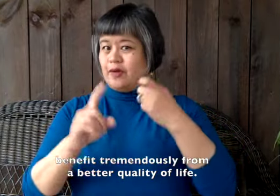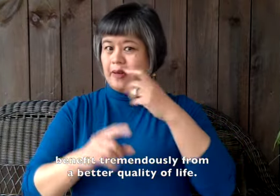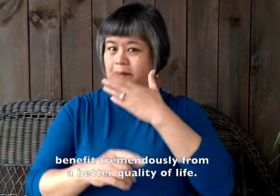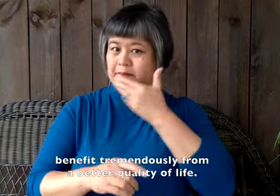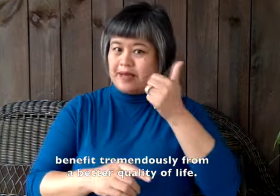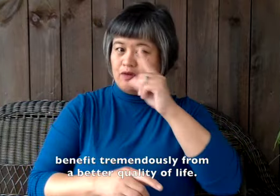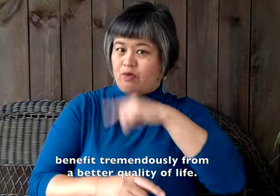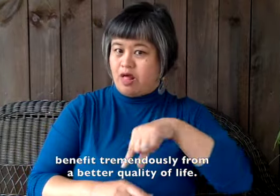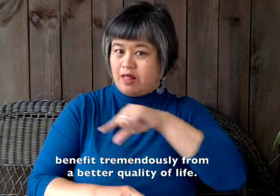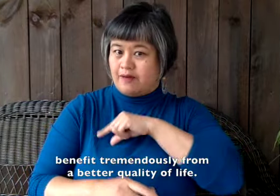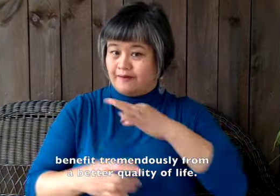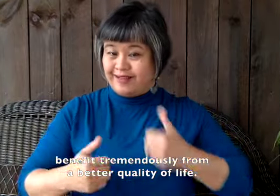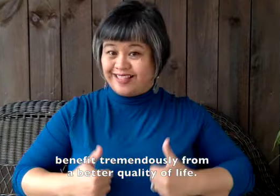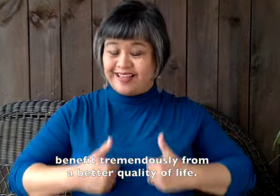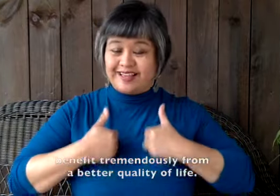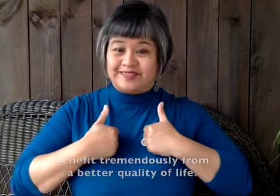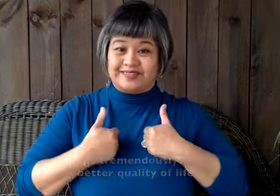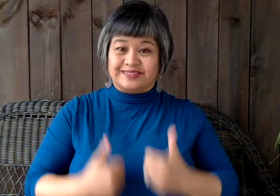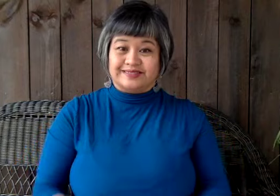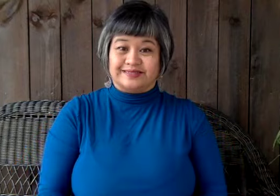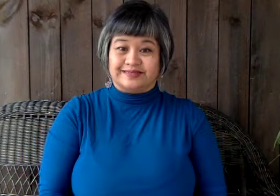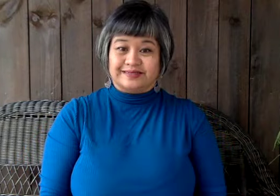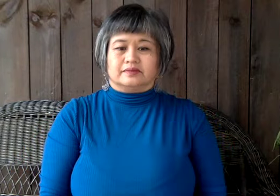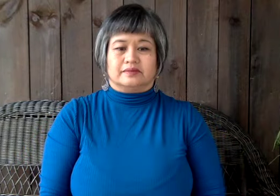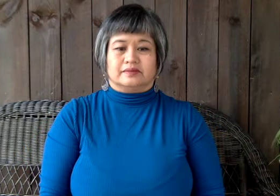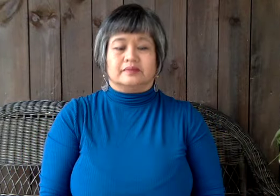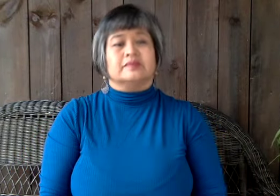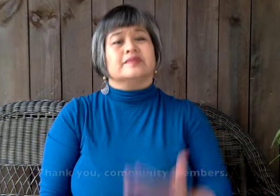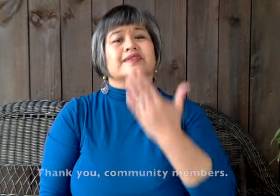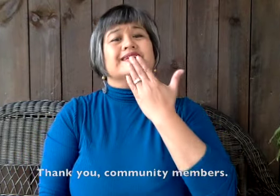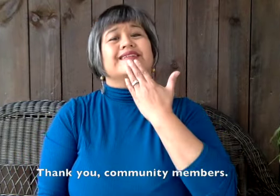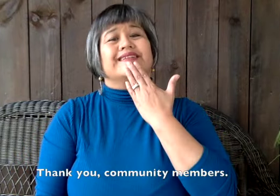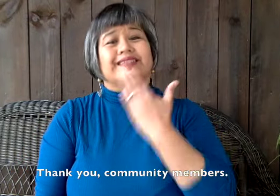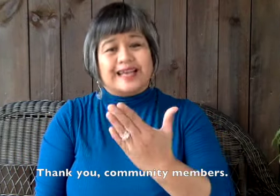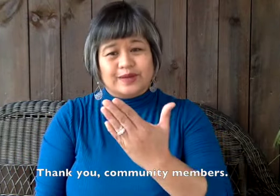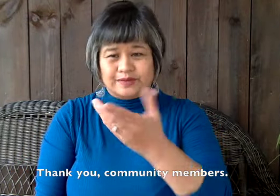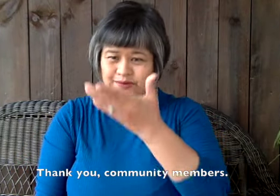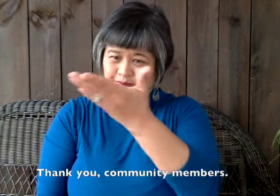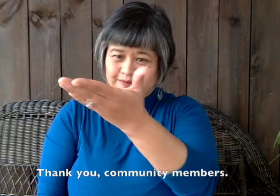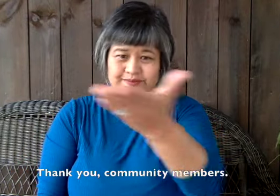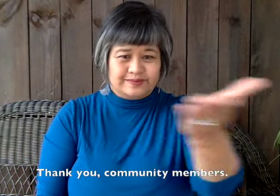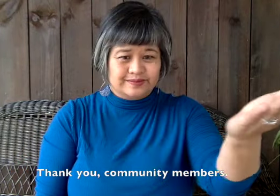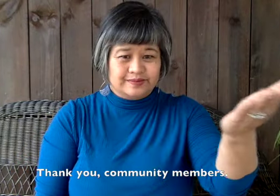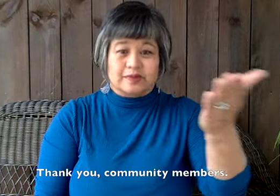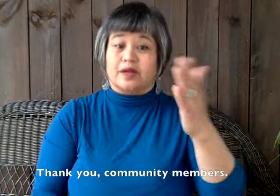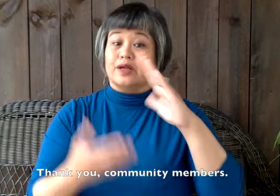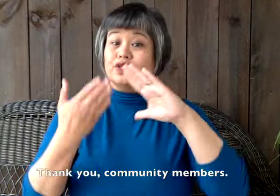a better quality of life. Thank you, community members.